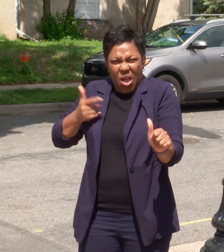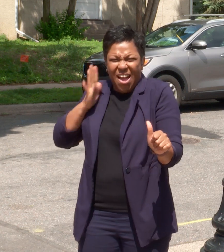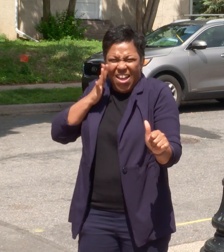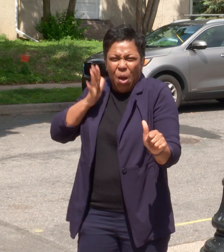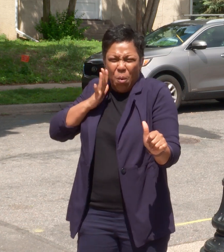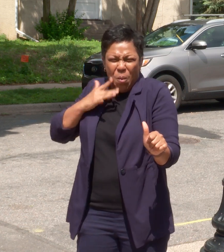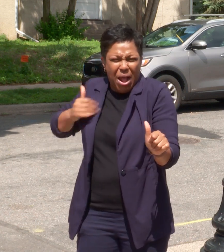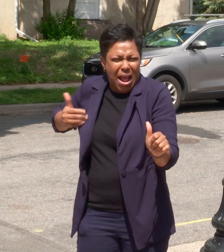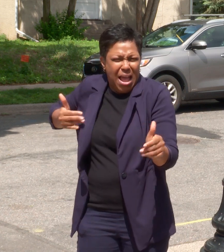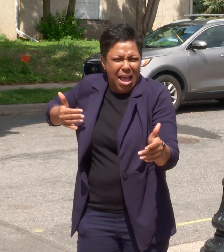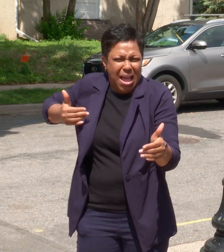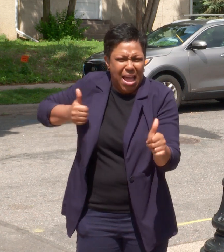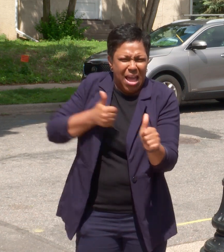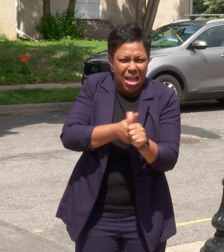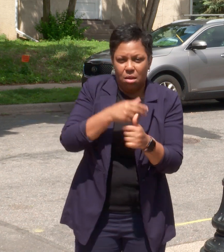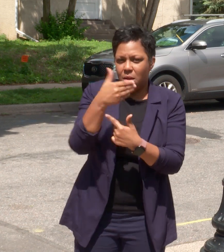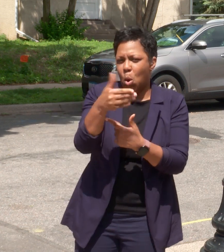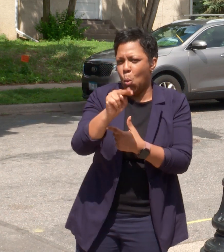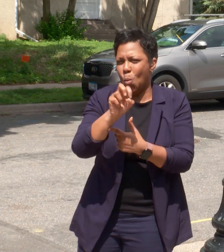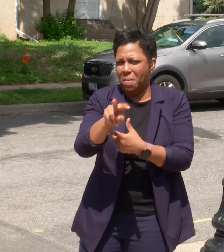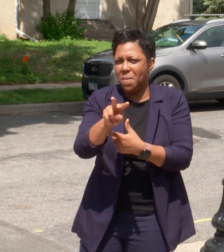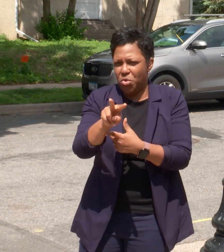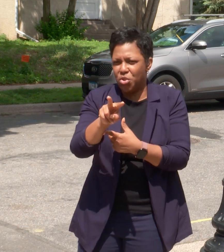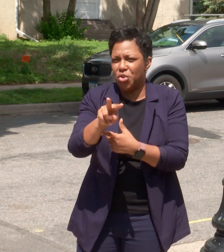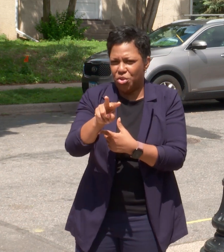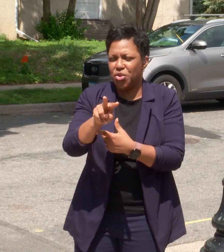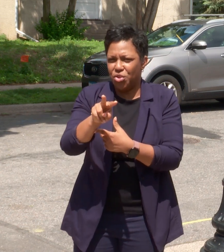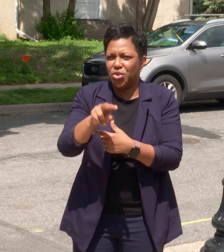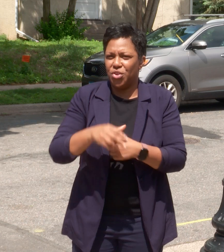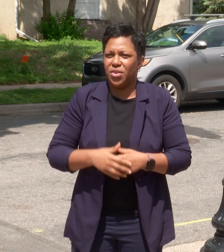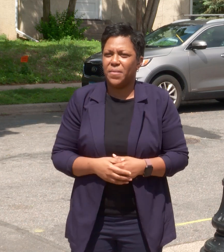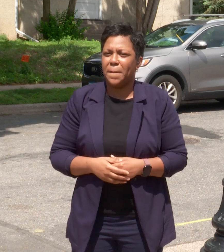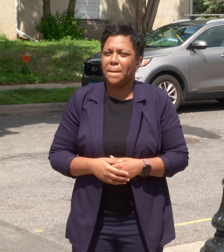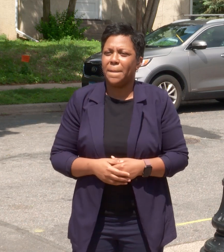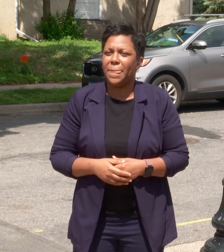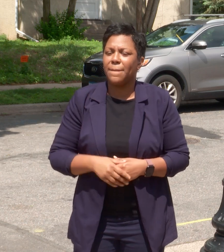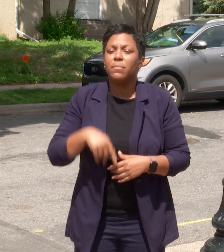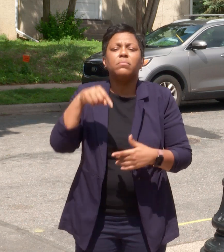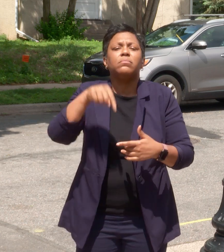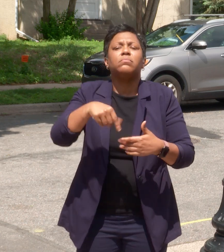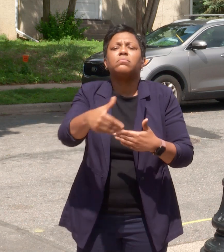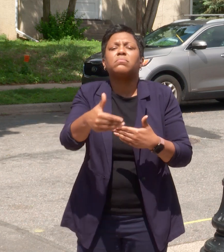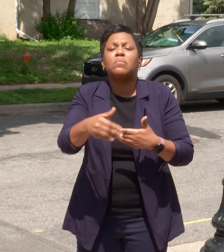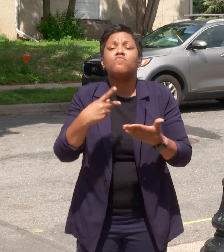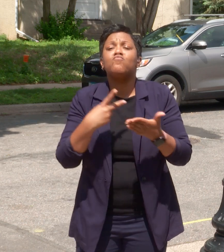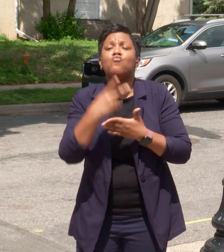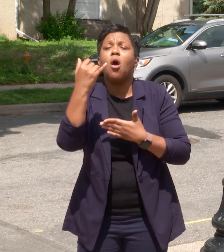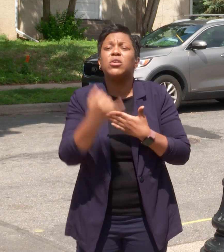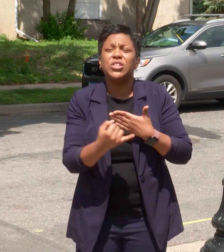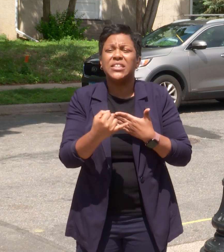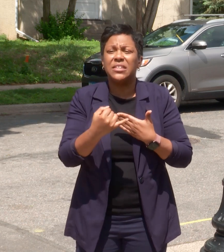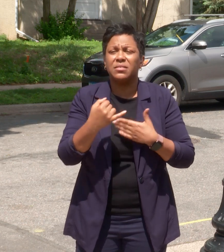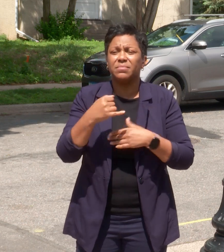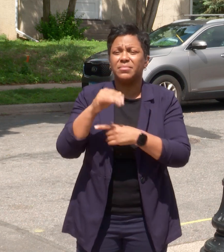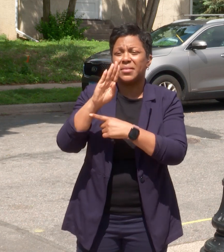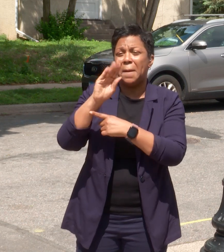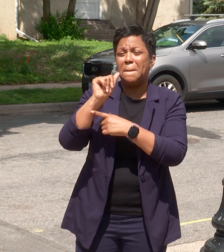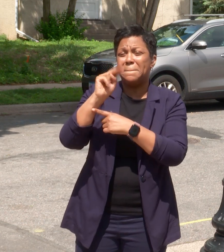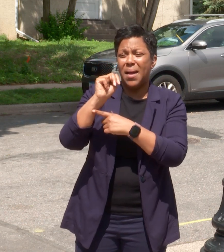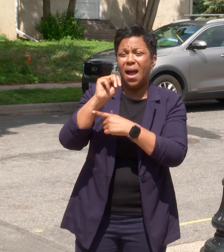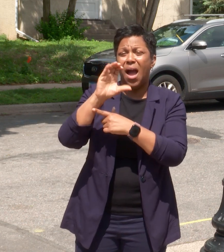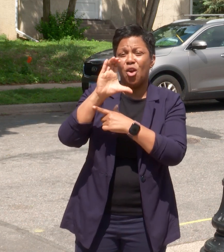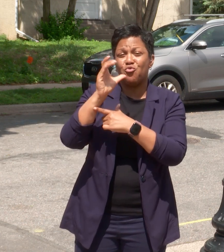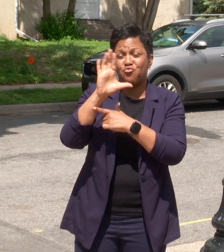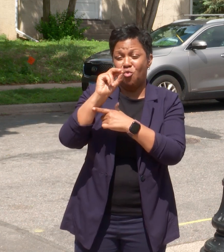November. This project right here is going to be in the next couple of weeks in the Bancroft neighborhood. We have